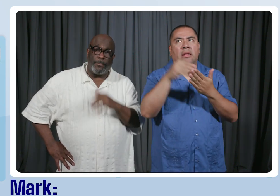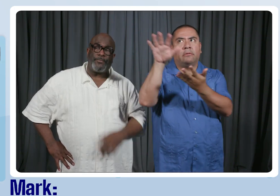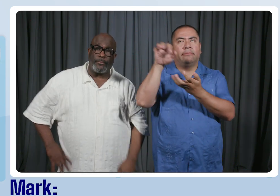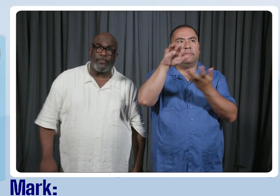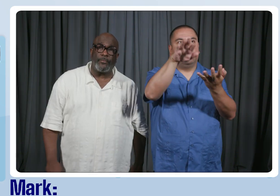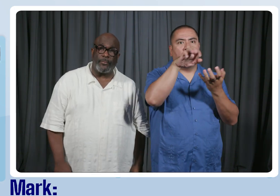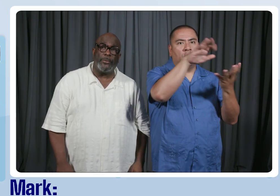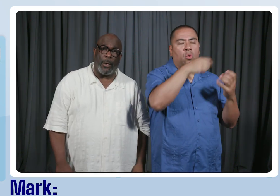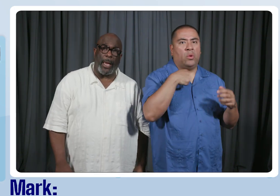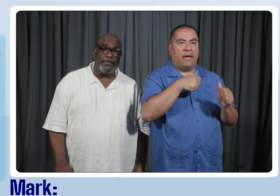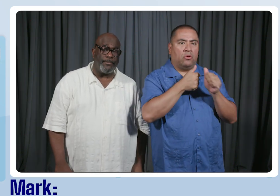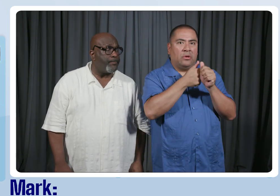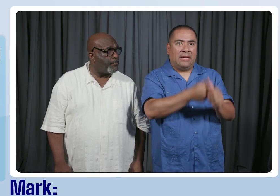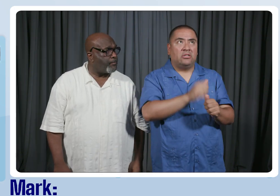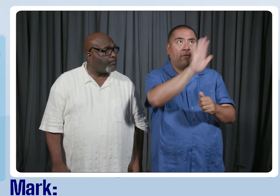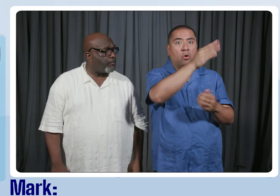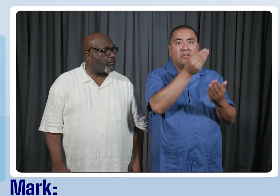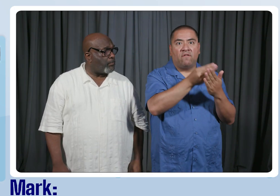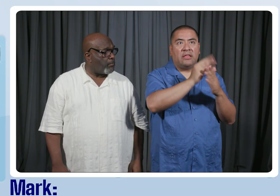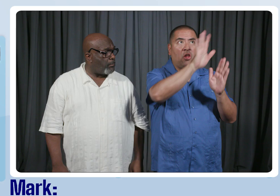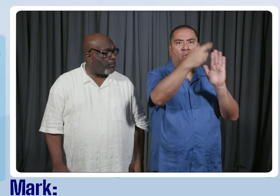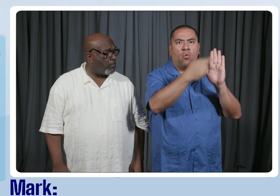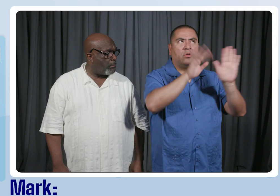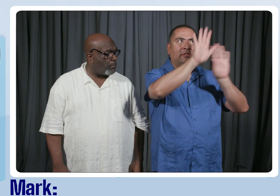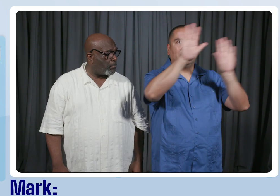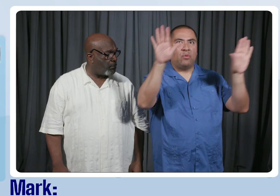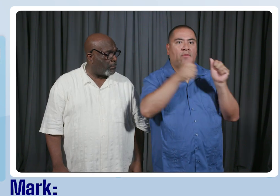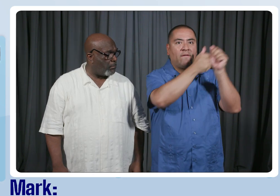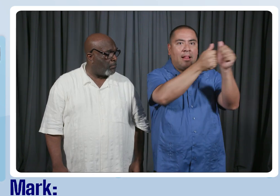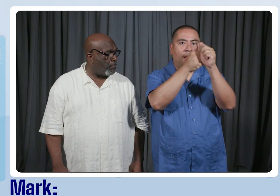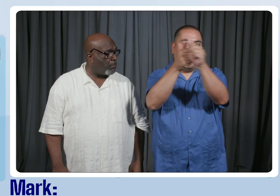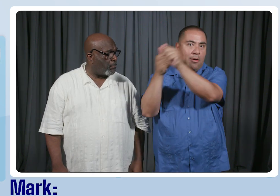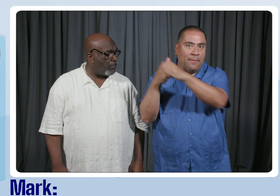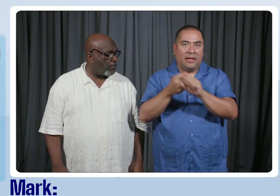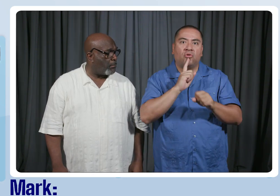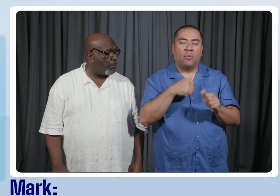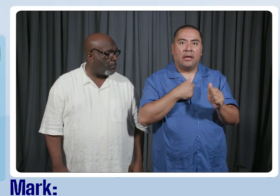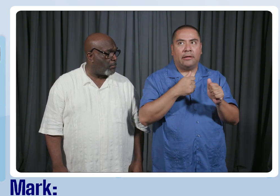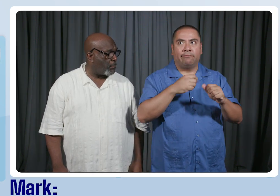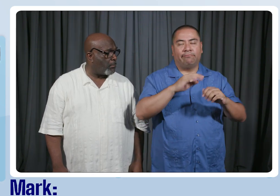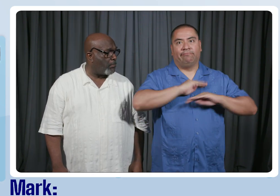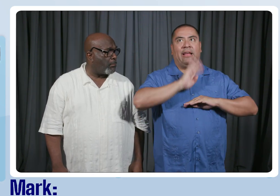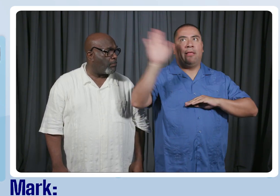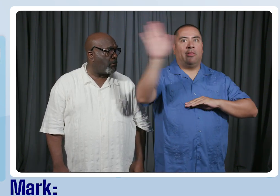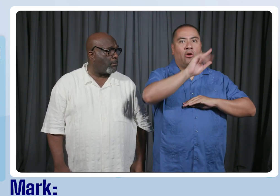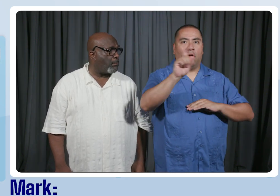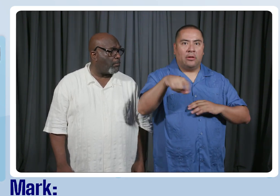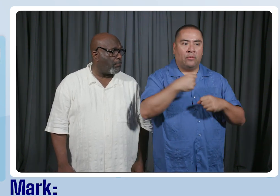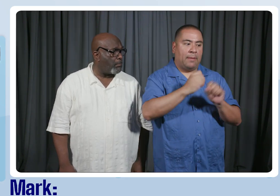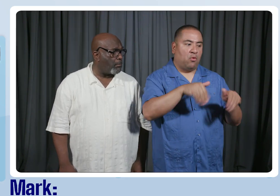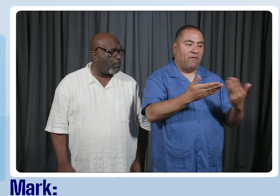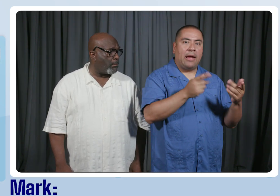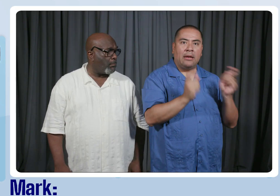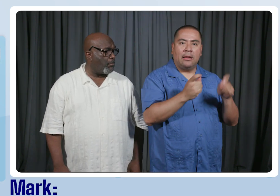to take the stringent of each of those funding sources so that we comply with all their grant requirements to us, so that we can provide these modifications